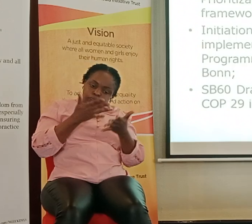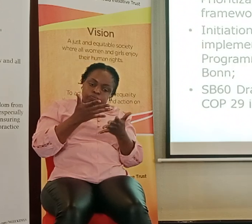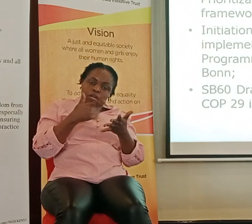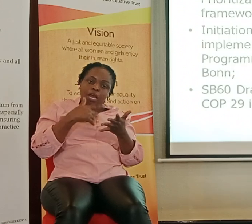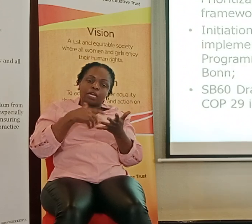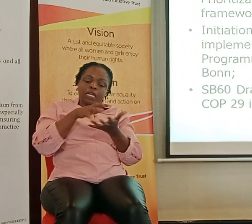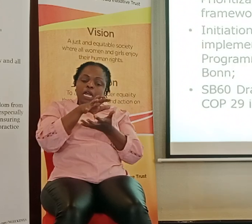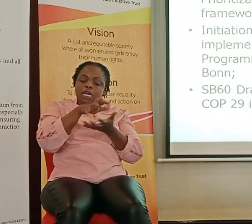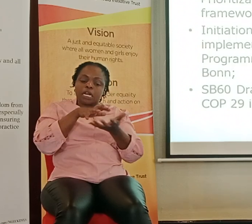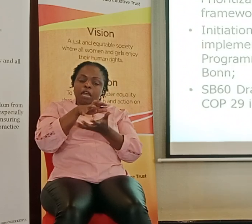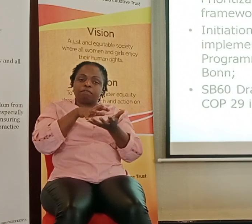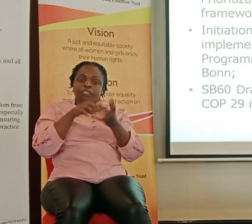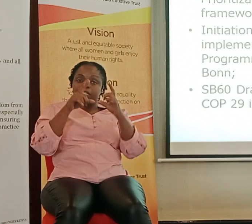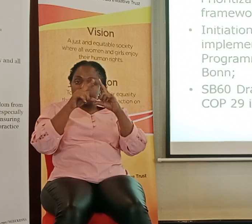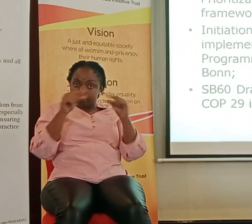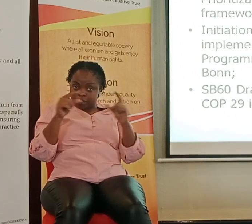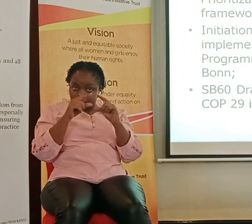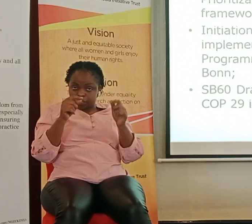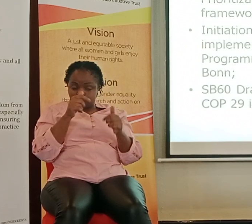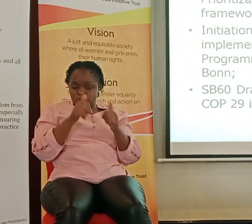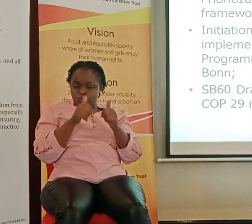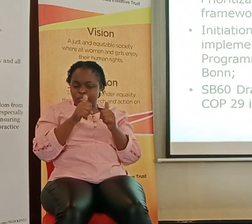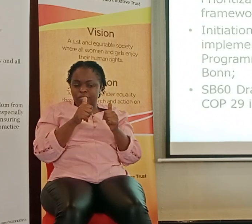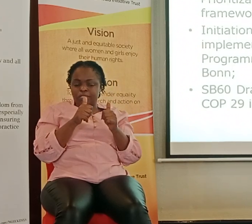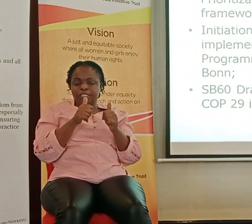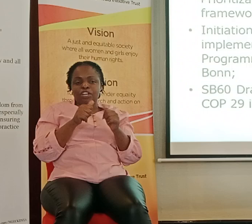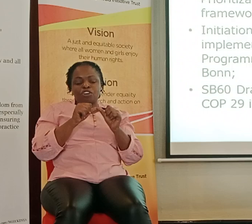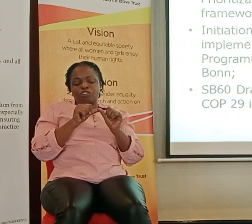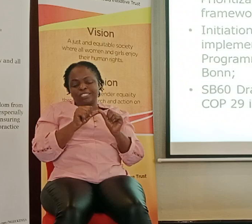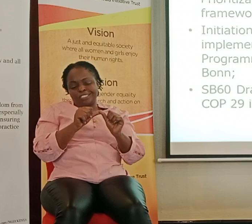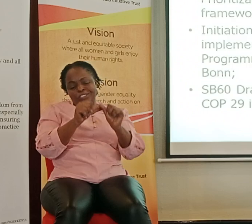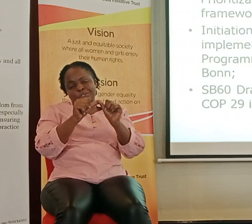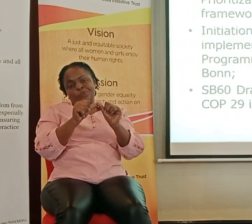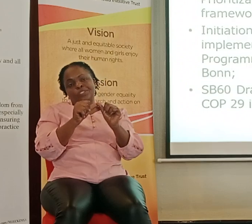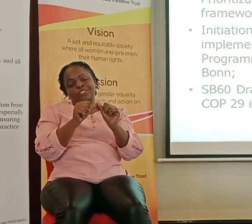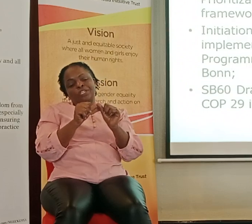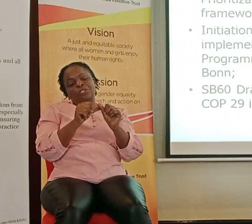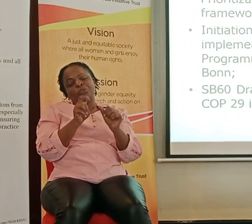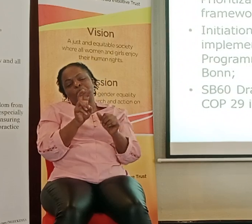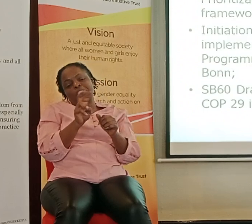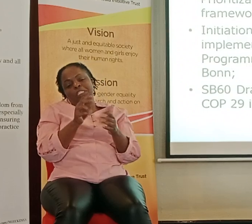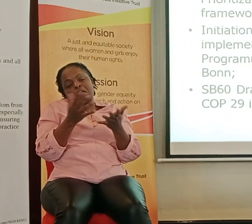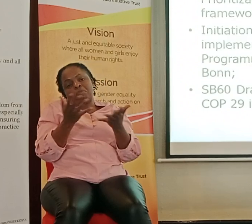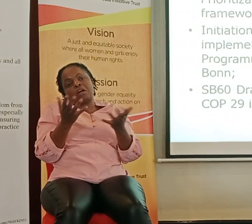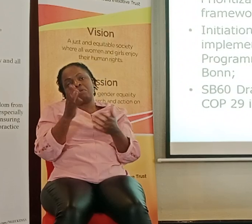draft text that will inform negotiations at